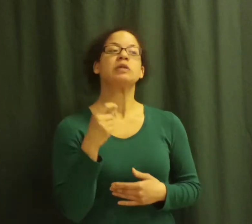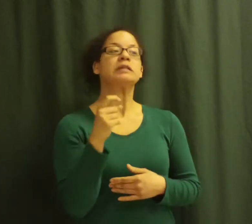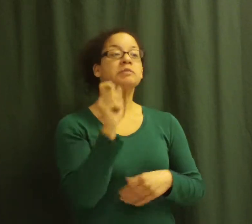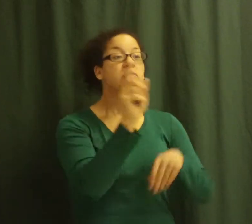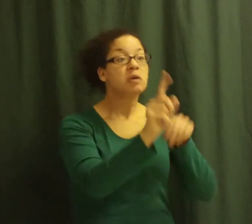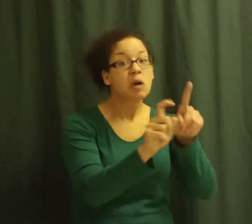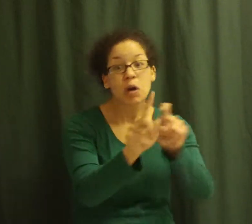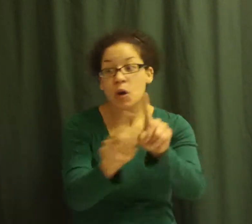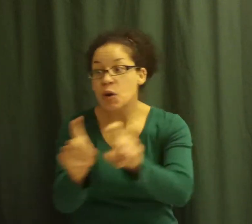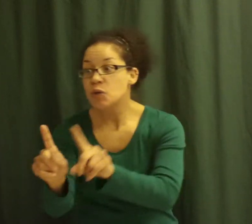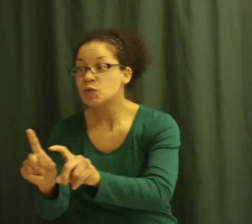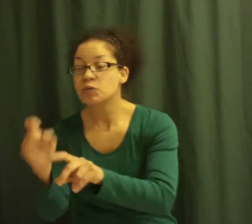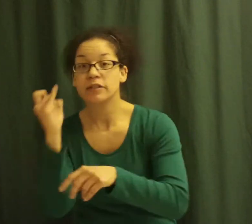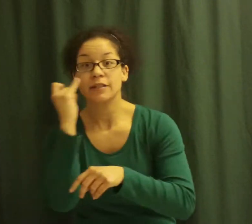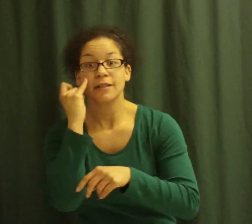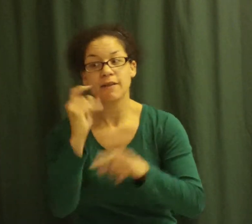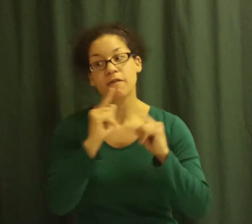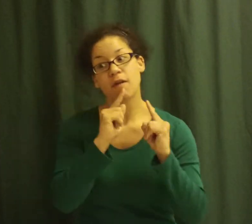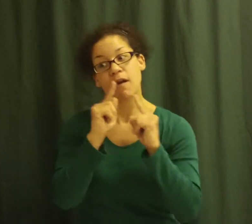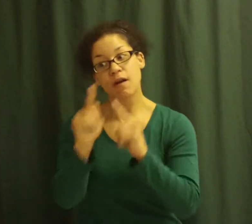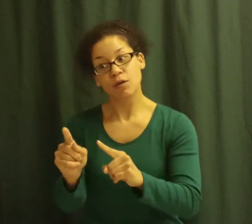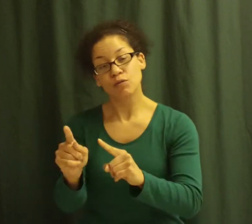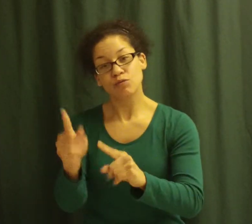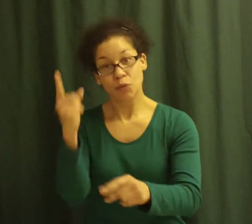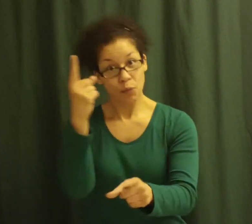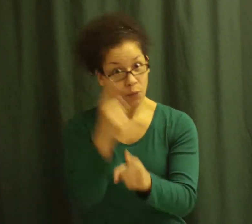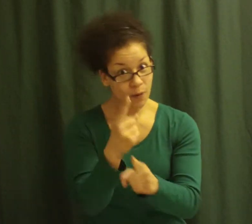answer correctly, you will get candy.